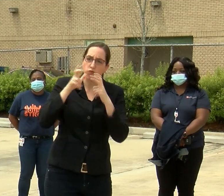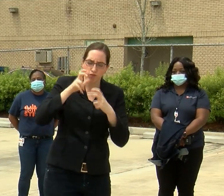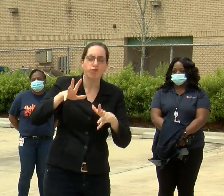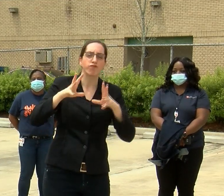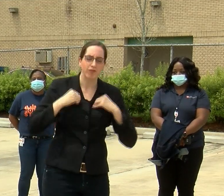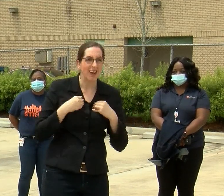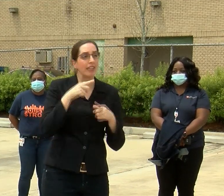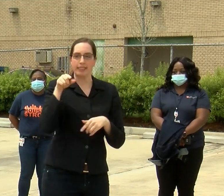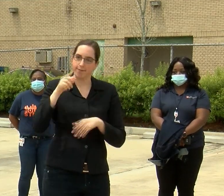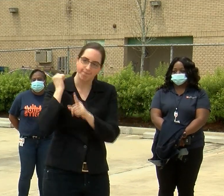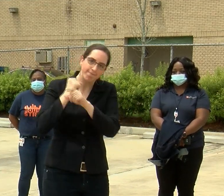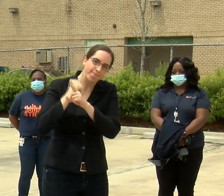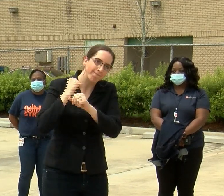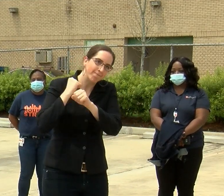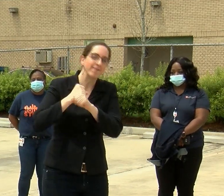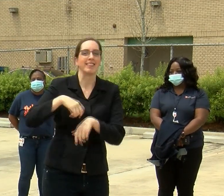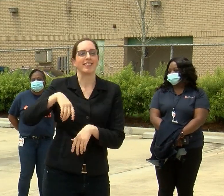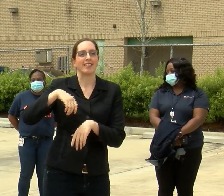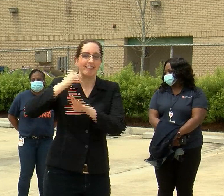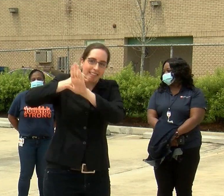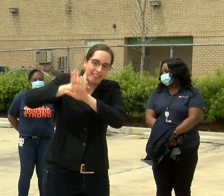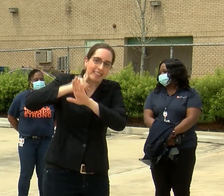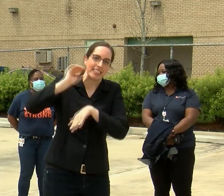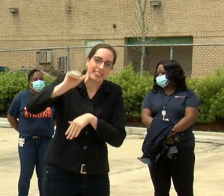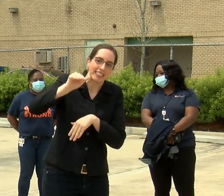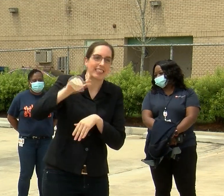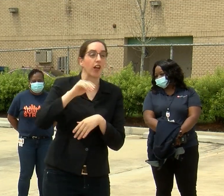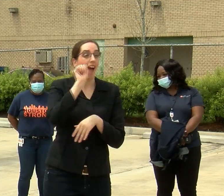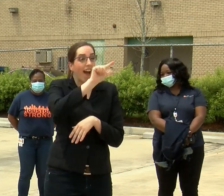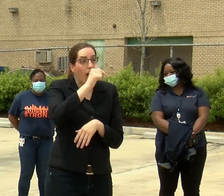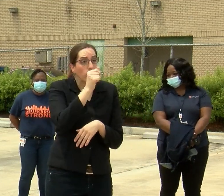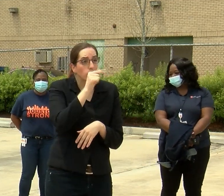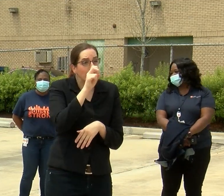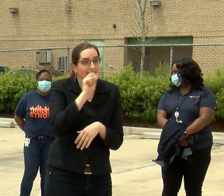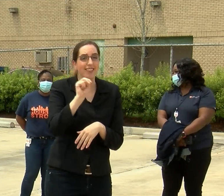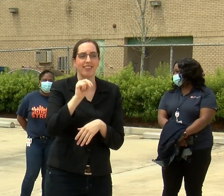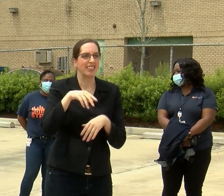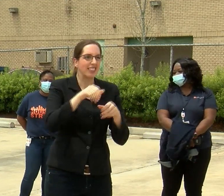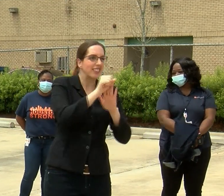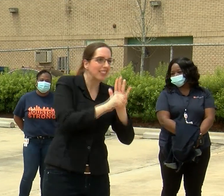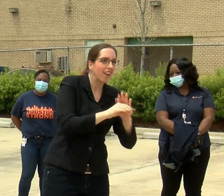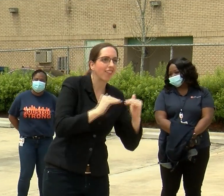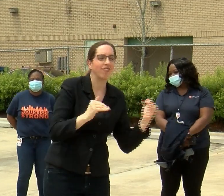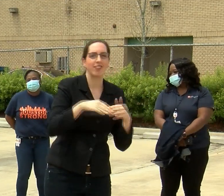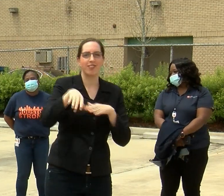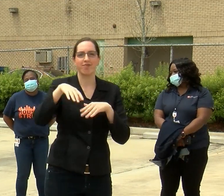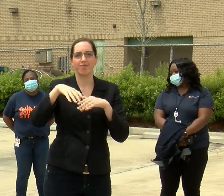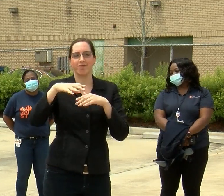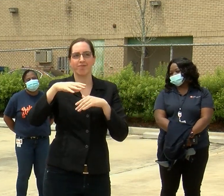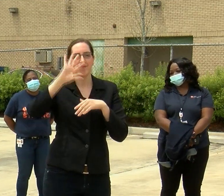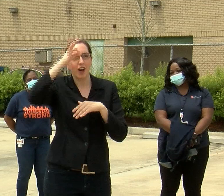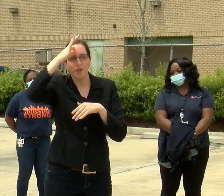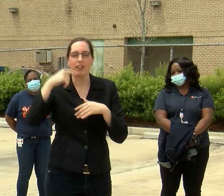on his door and his phone often, Congressman Green, from the state to the local level. So this is important to him. He's very happy